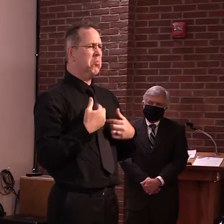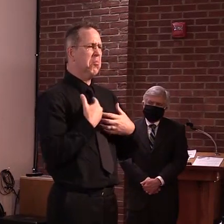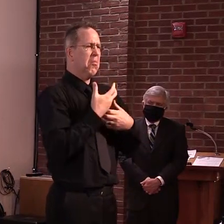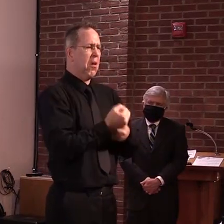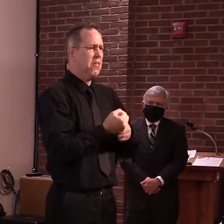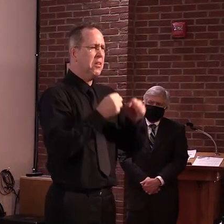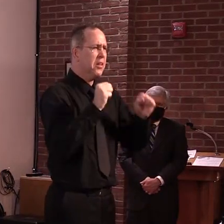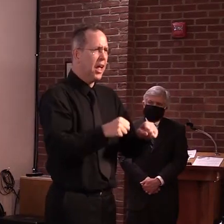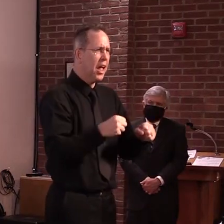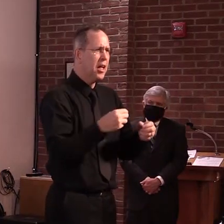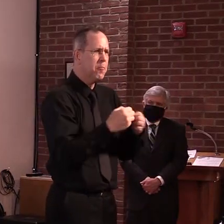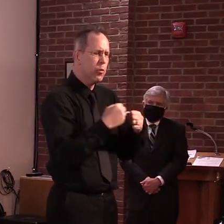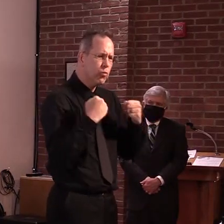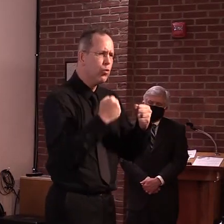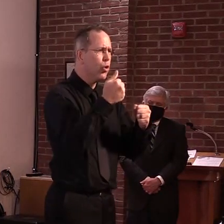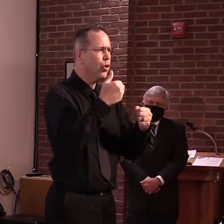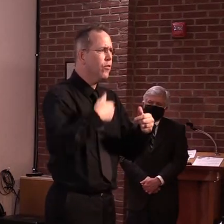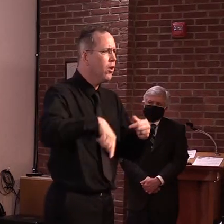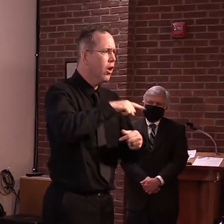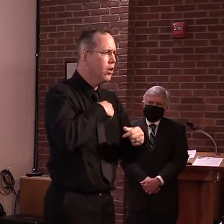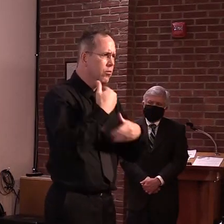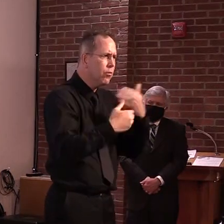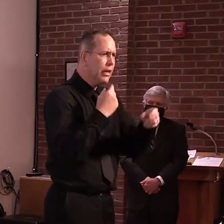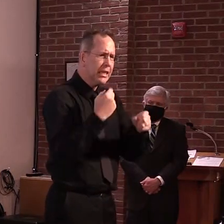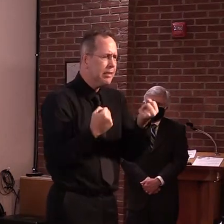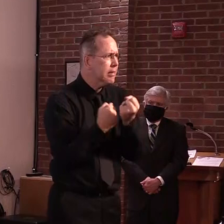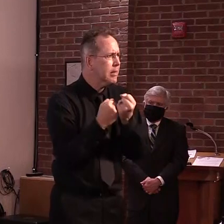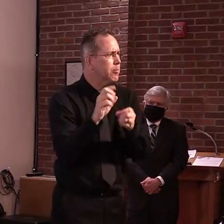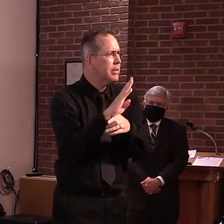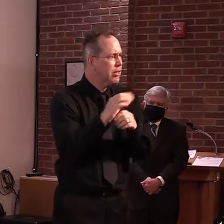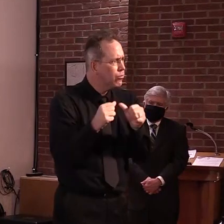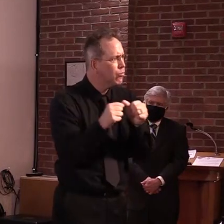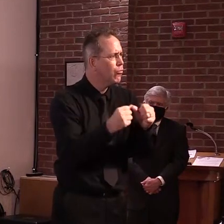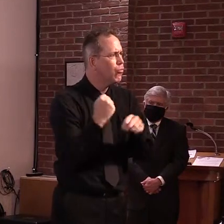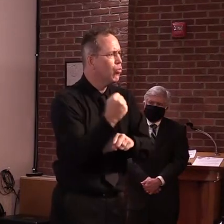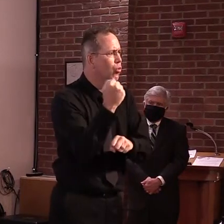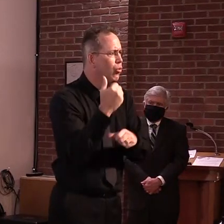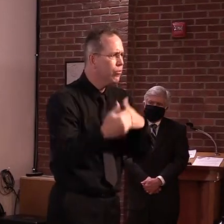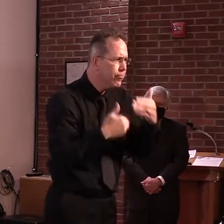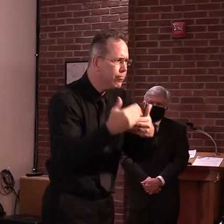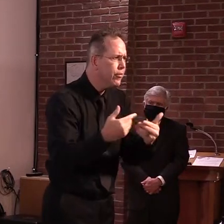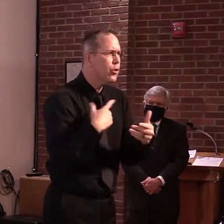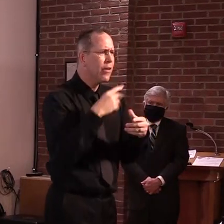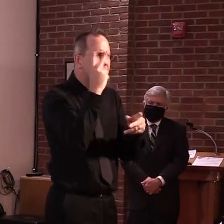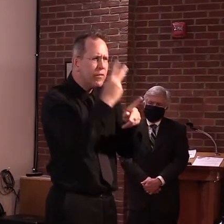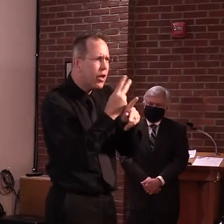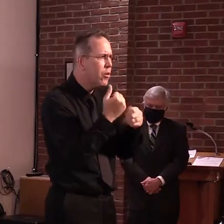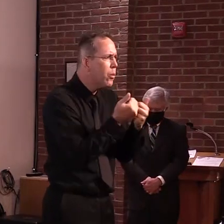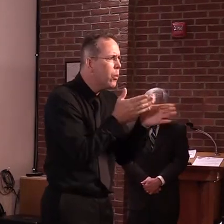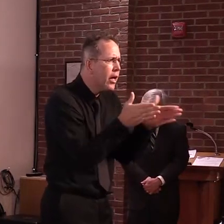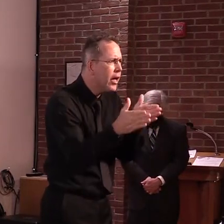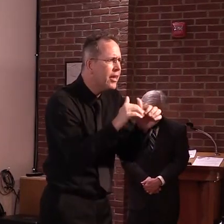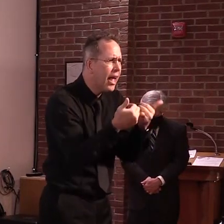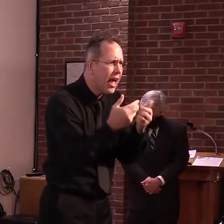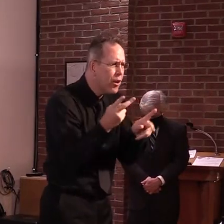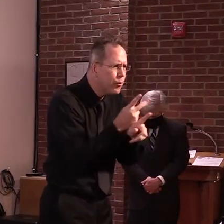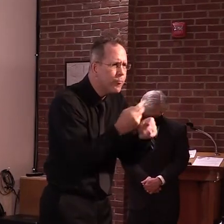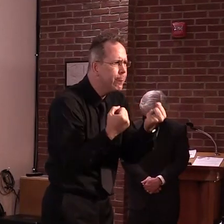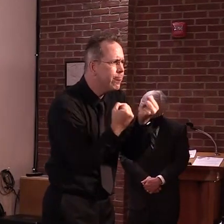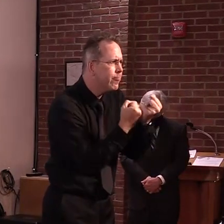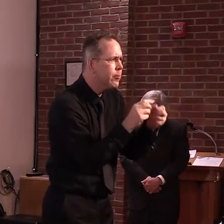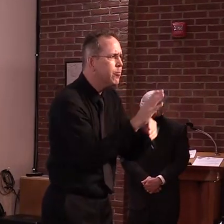strategic, and smart in order to do so. I'll now turn it over to Secretary Curley.